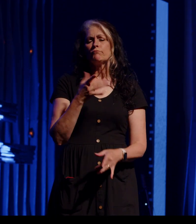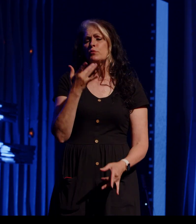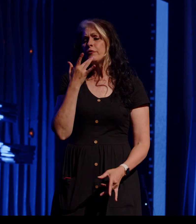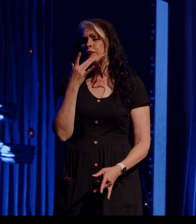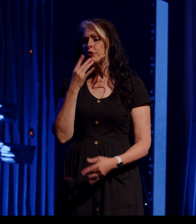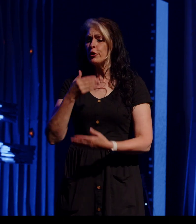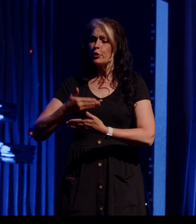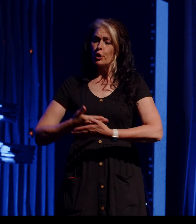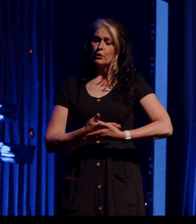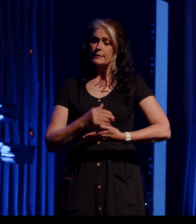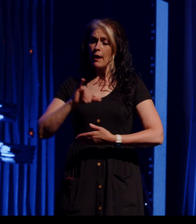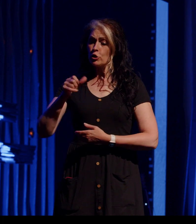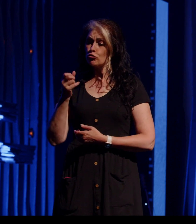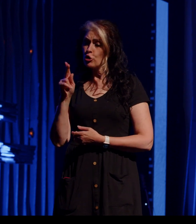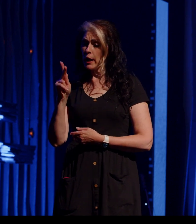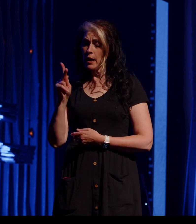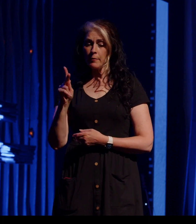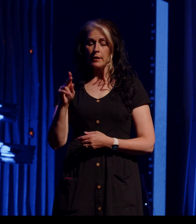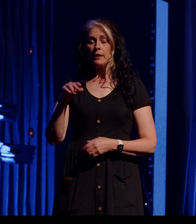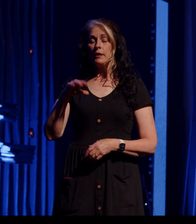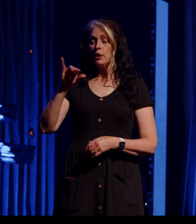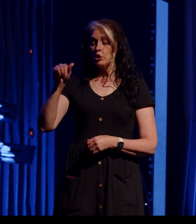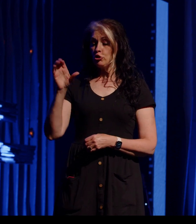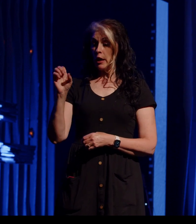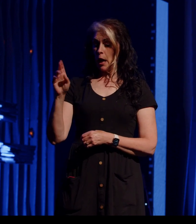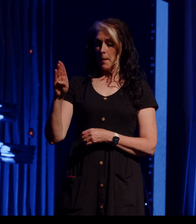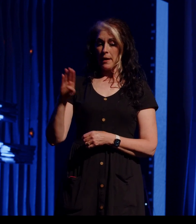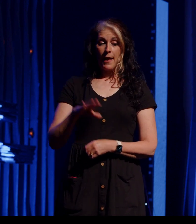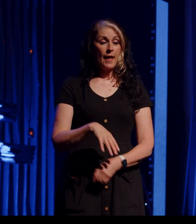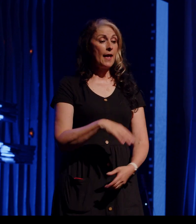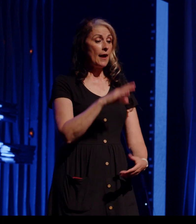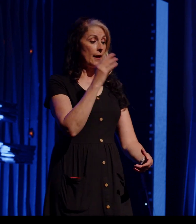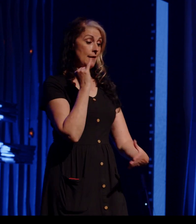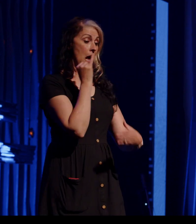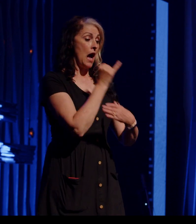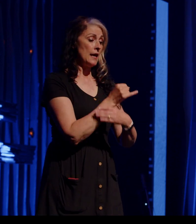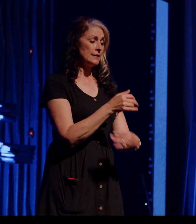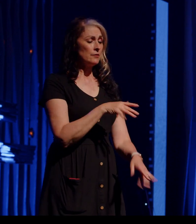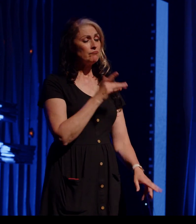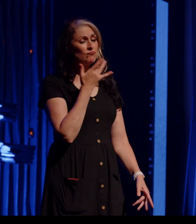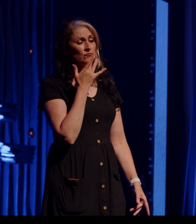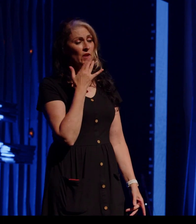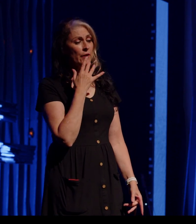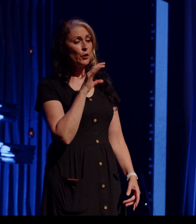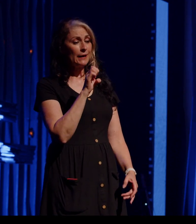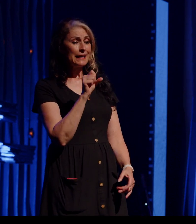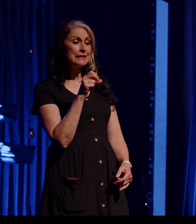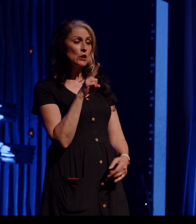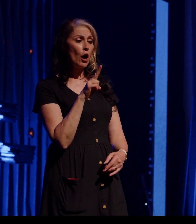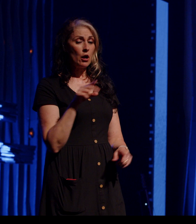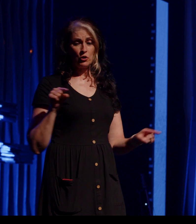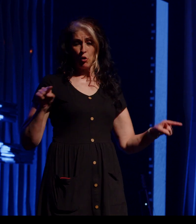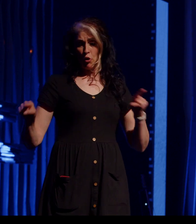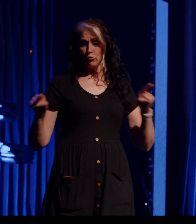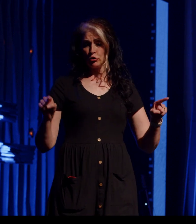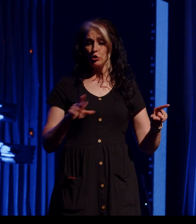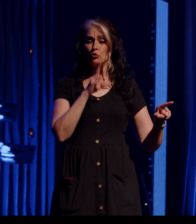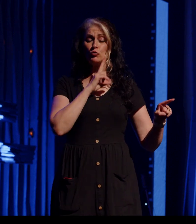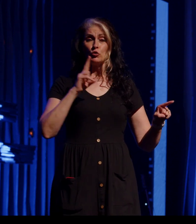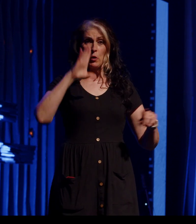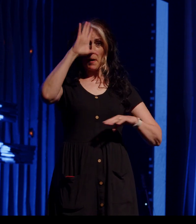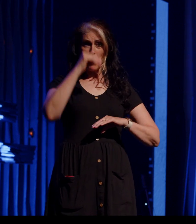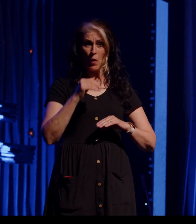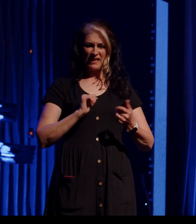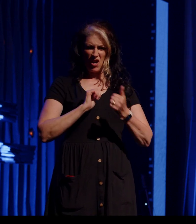Jacob. Isaac had the love towards Esau, and they instilled in their two boys competition, strife,